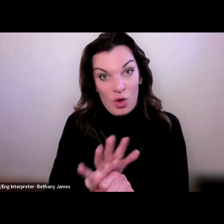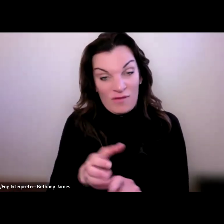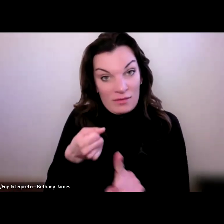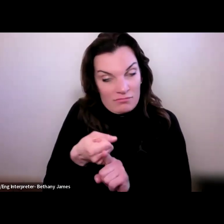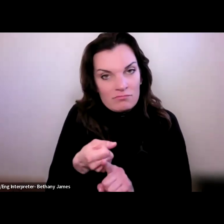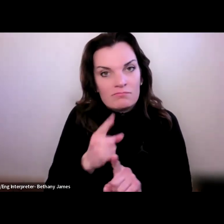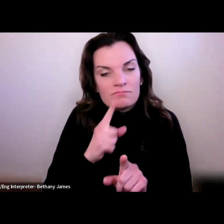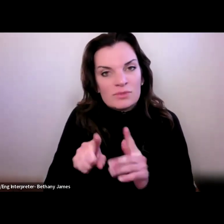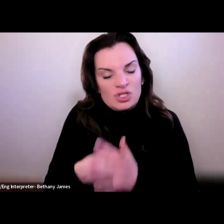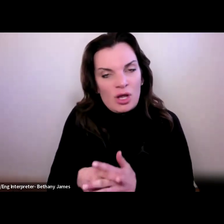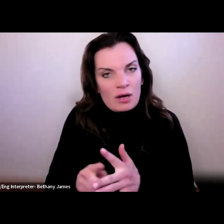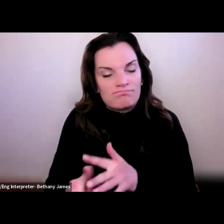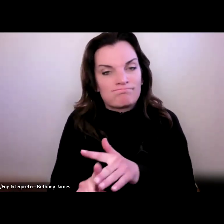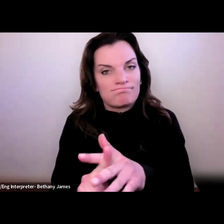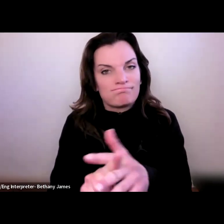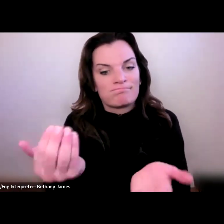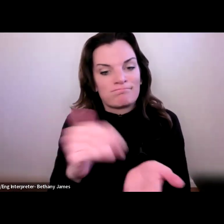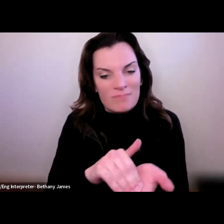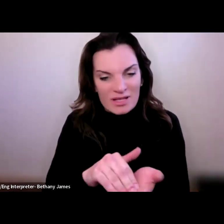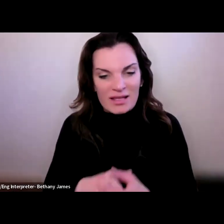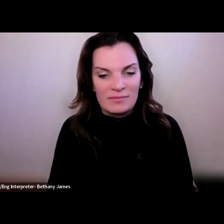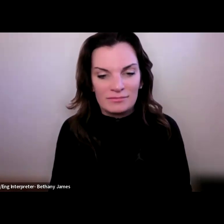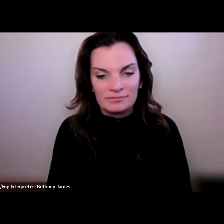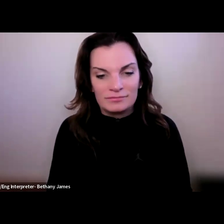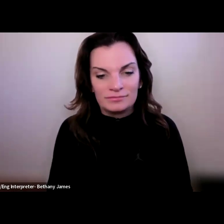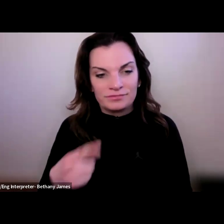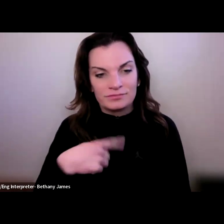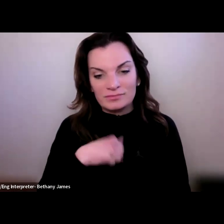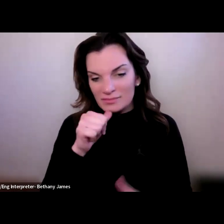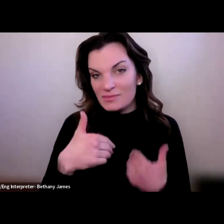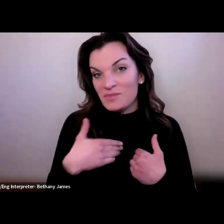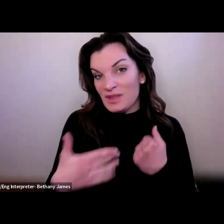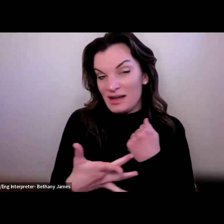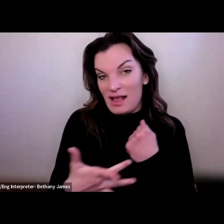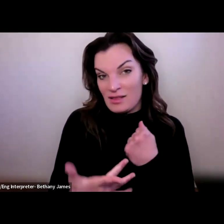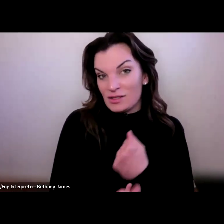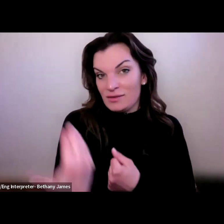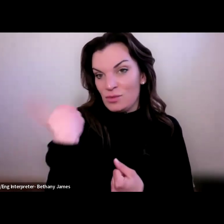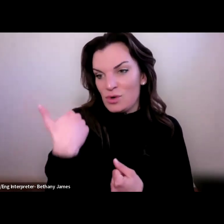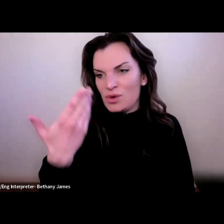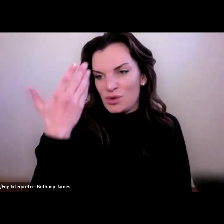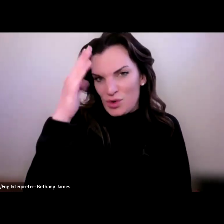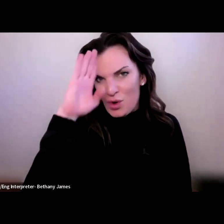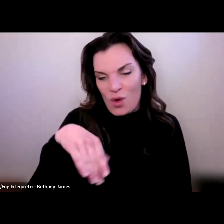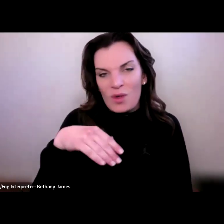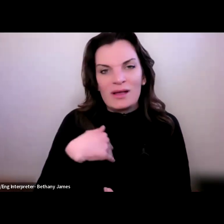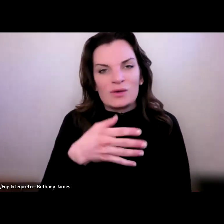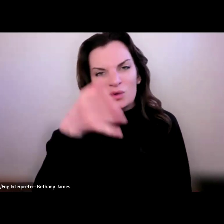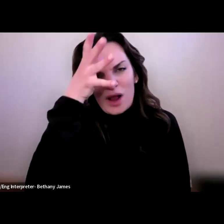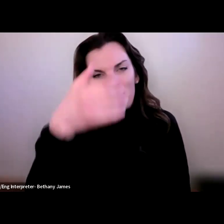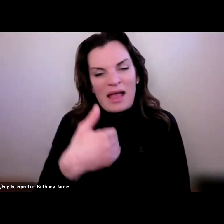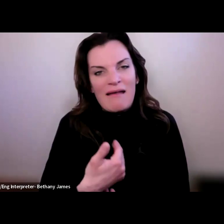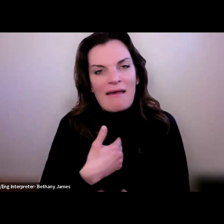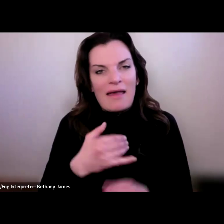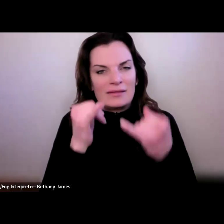COVID infections. Of course, we didn't have the technology back then. We just knew that grandpa had scoliosis,